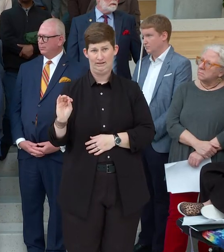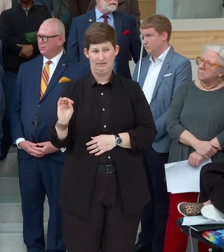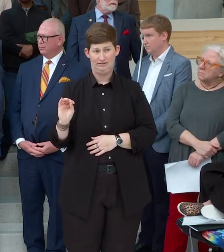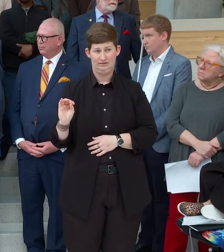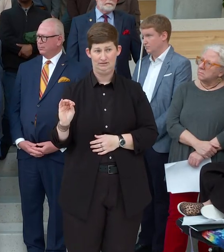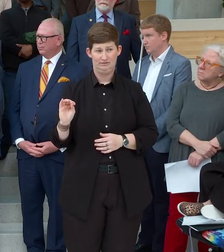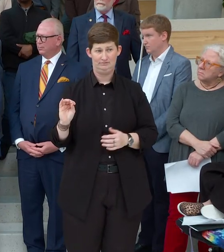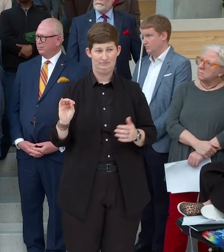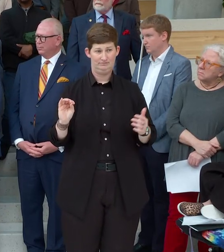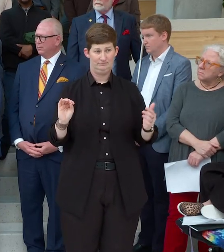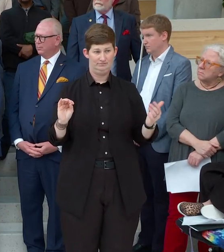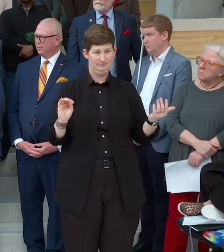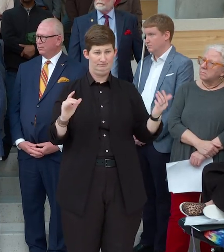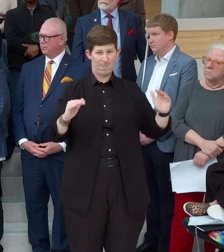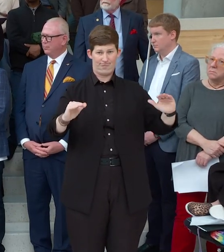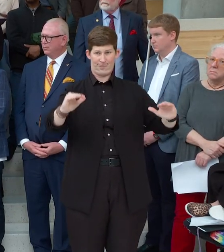close.